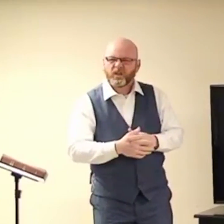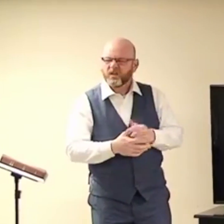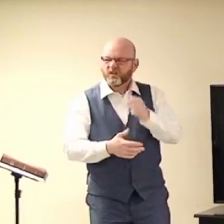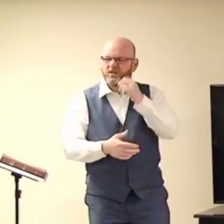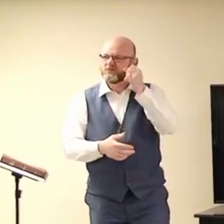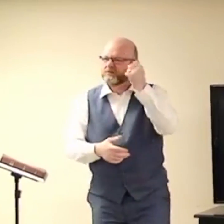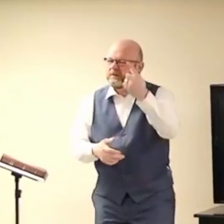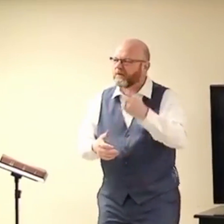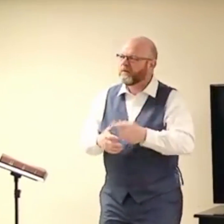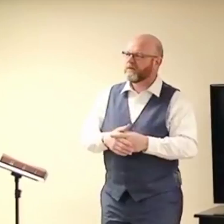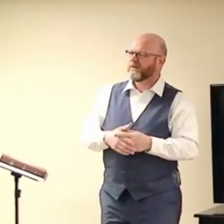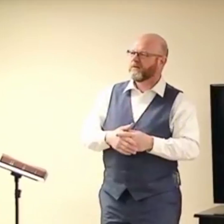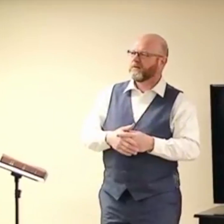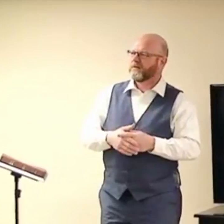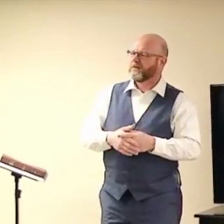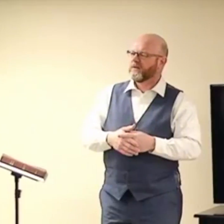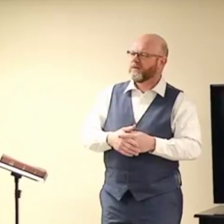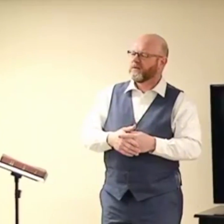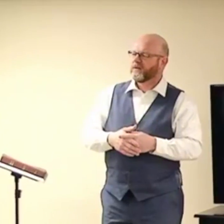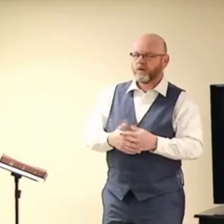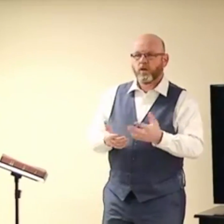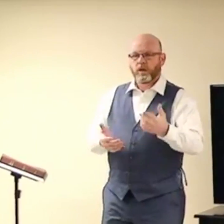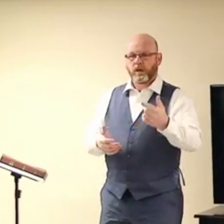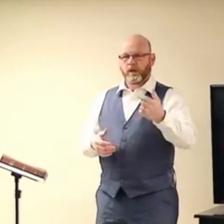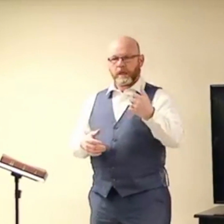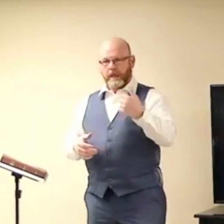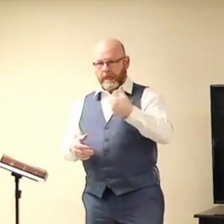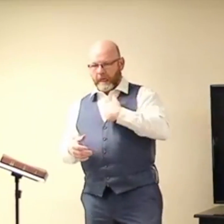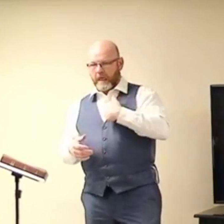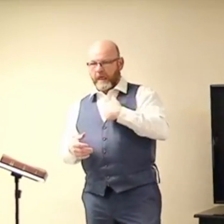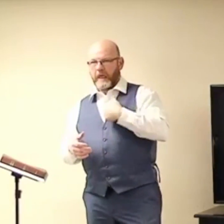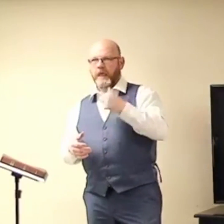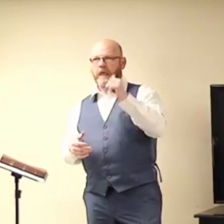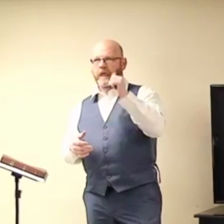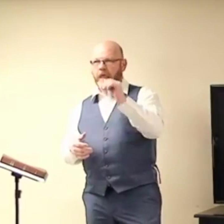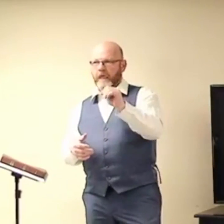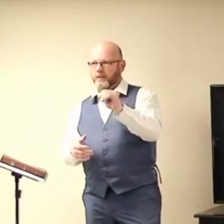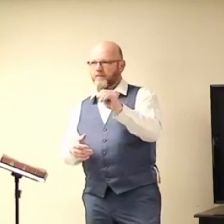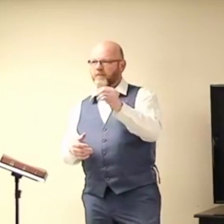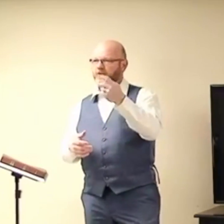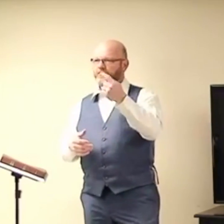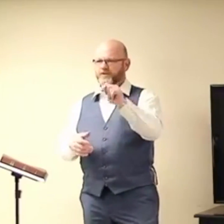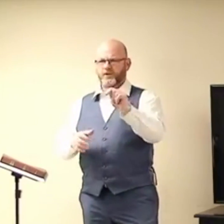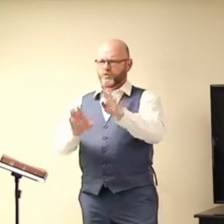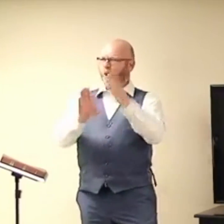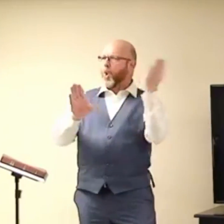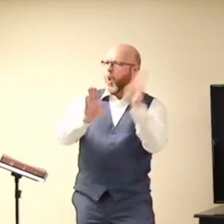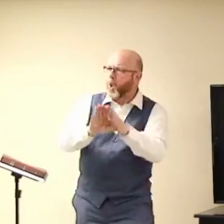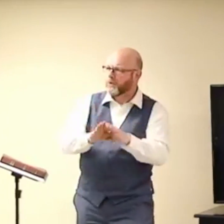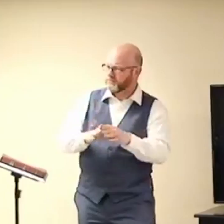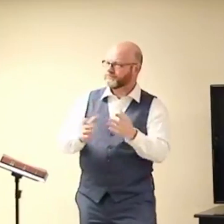And people look at him in confusion, like, what's that supposed to mean?